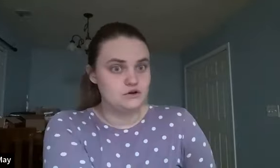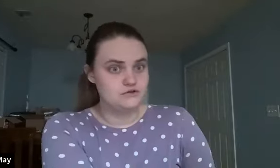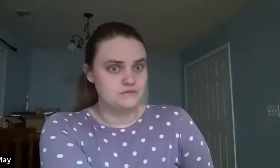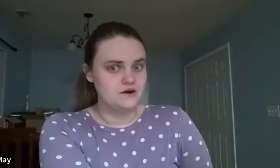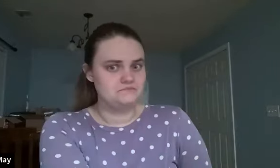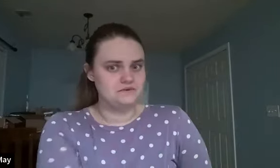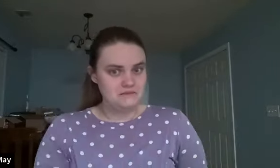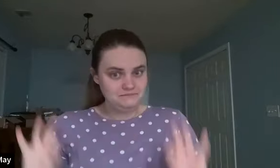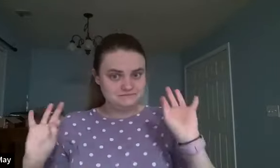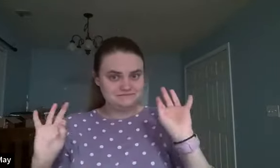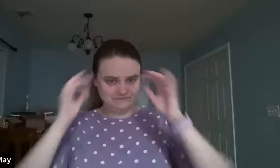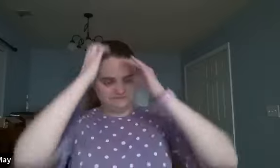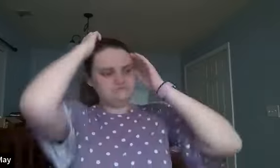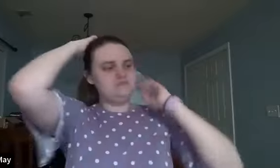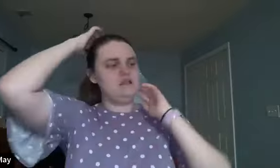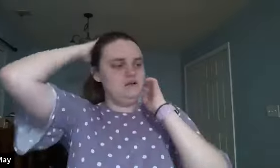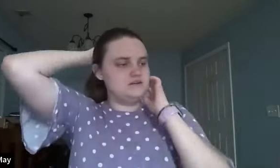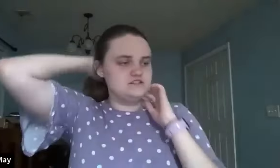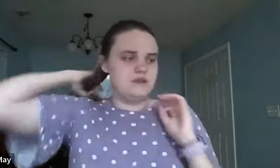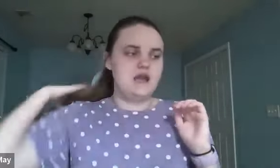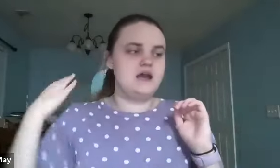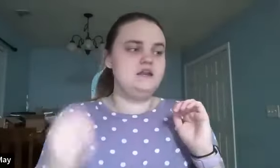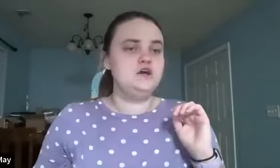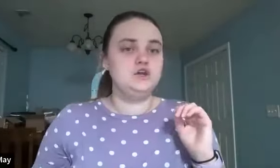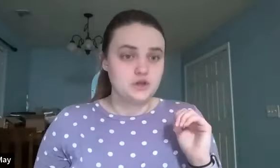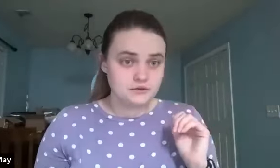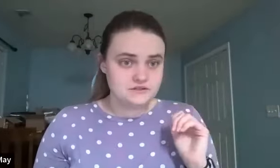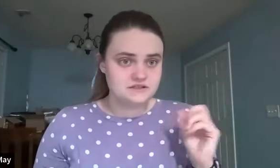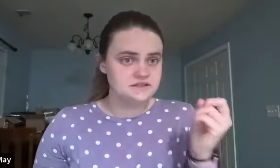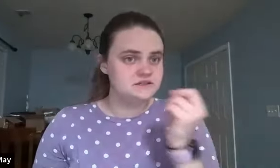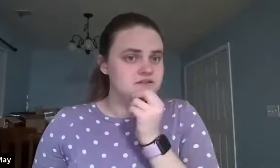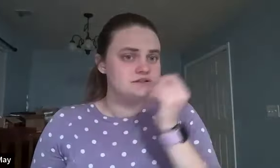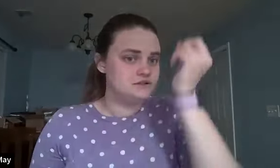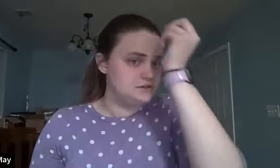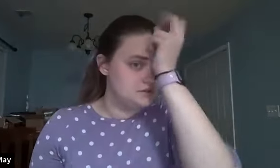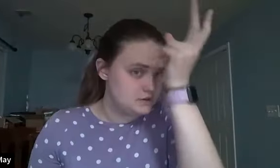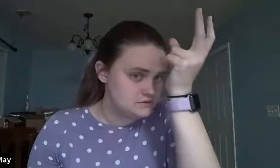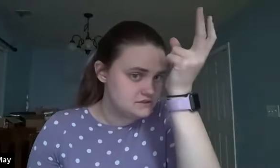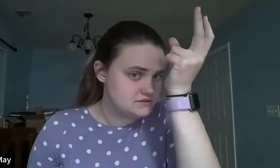go through them all. Okay. Okay, so we had goat. Goat.